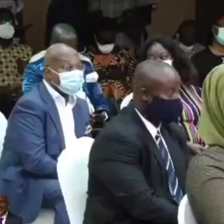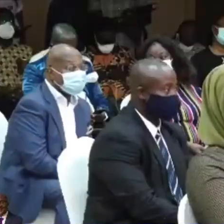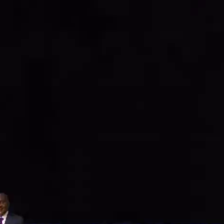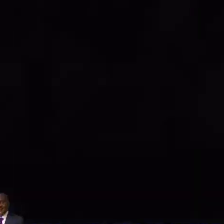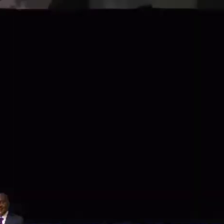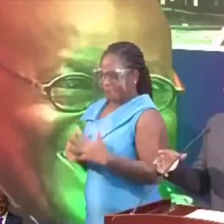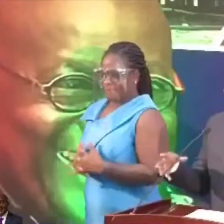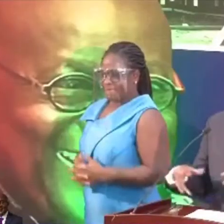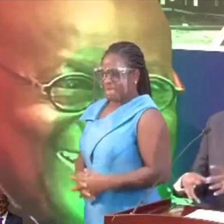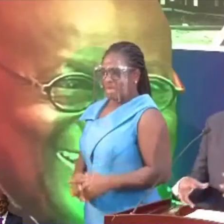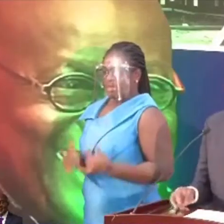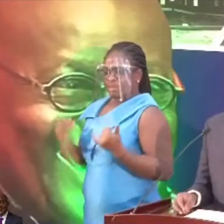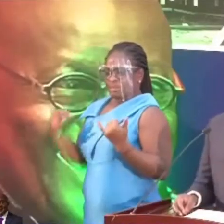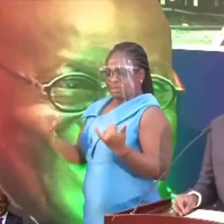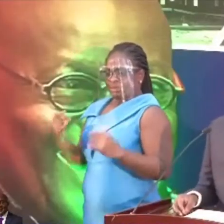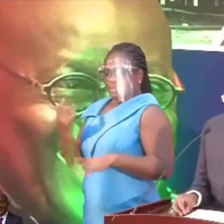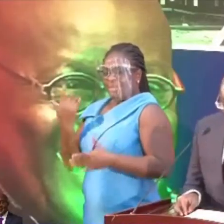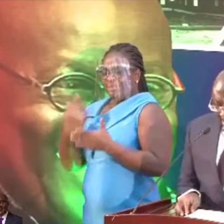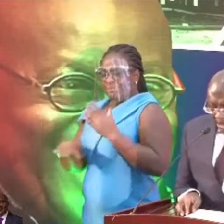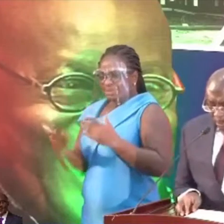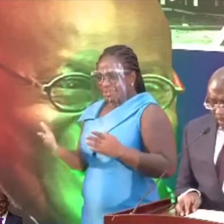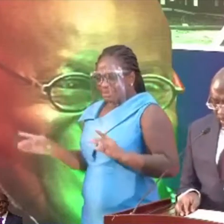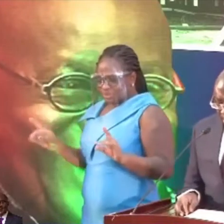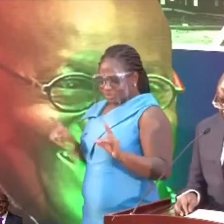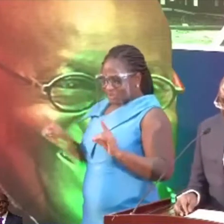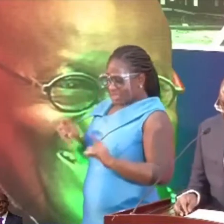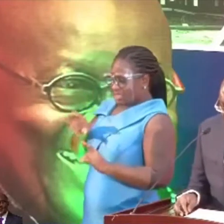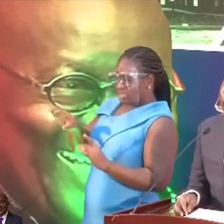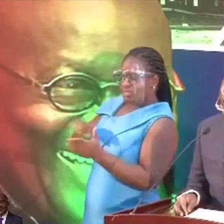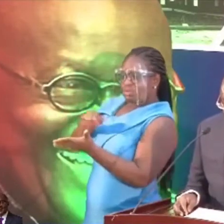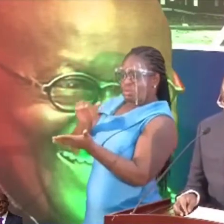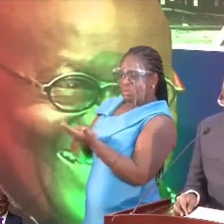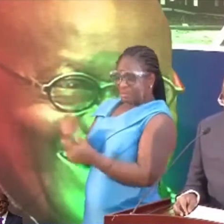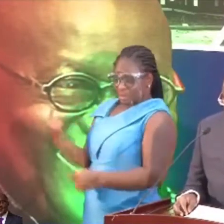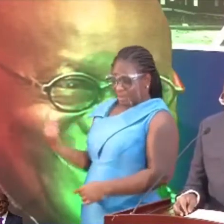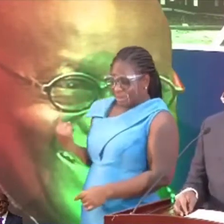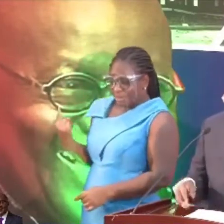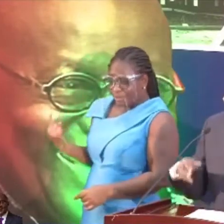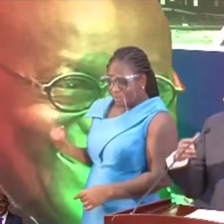And from the interventions we've made in the central region alone,